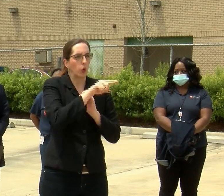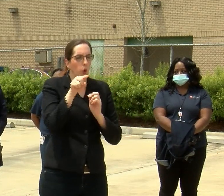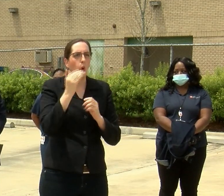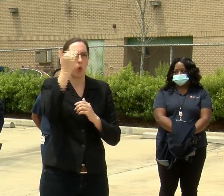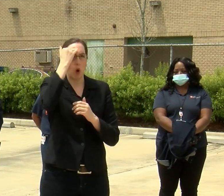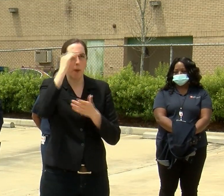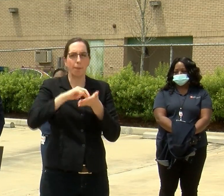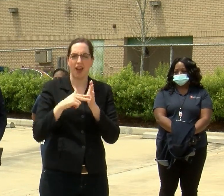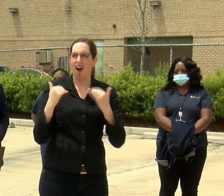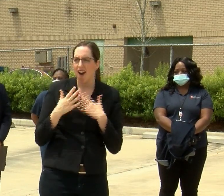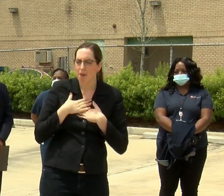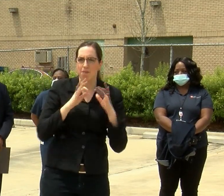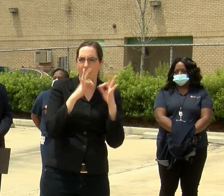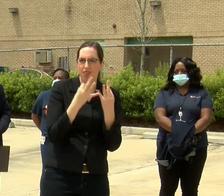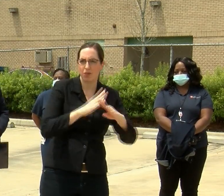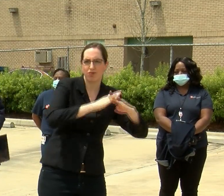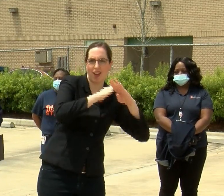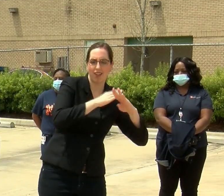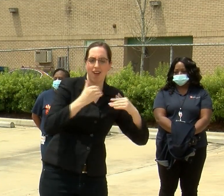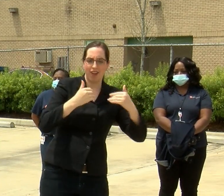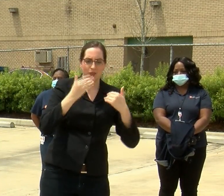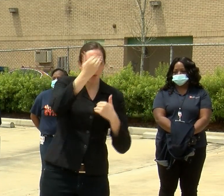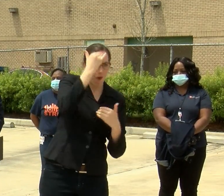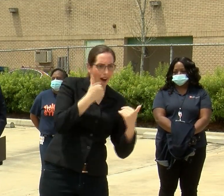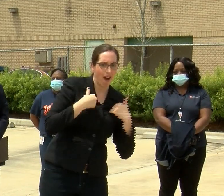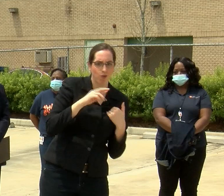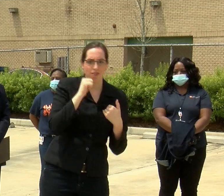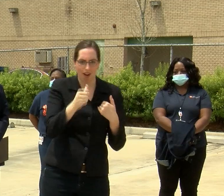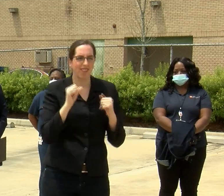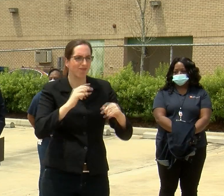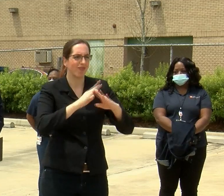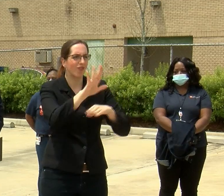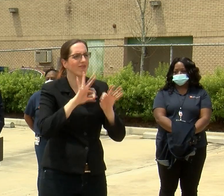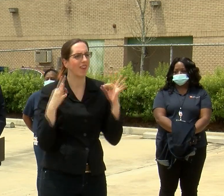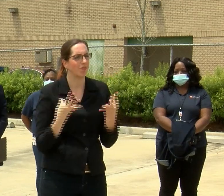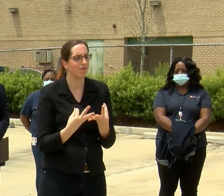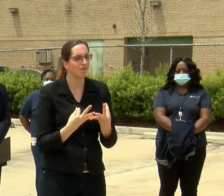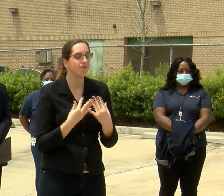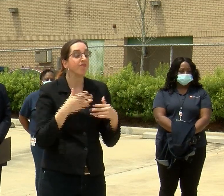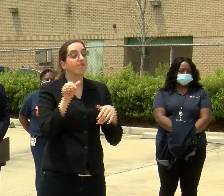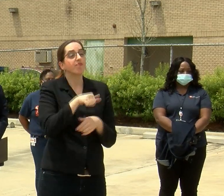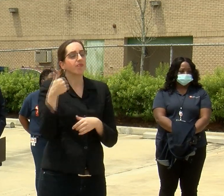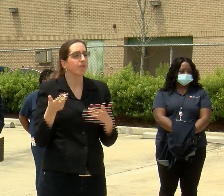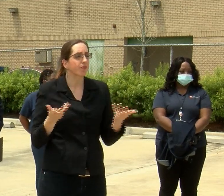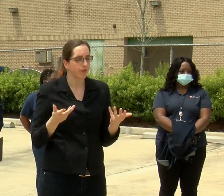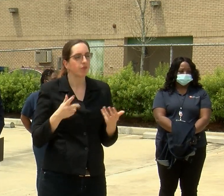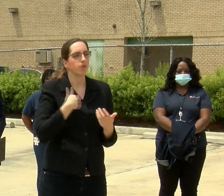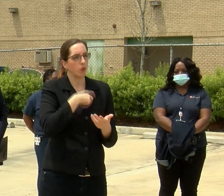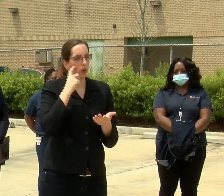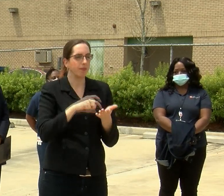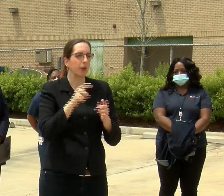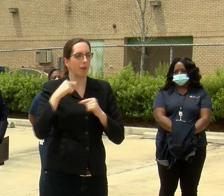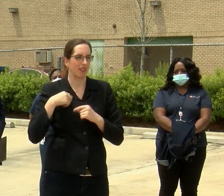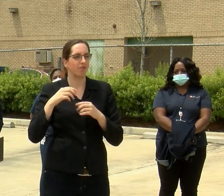become empowered to protect the people most important to you when you get tested. And then the other thing I want to point out is that we are seeing something. I'm going